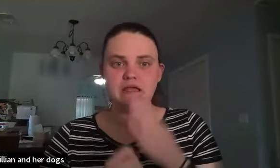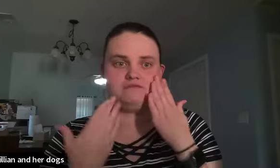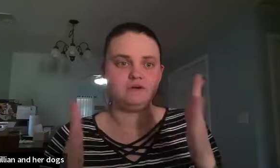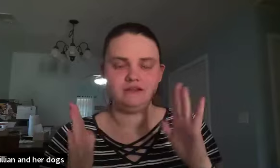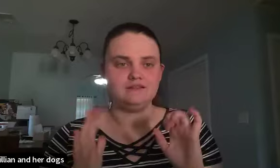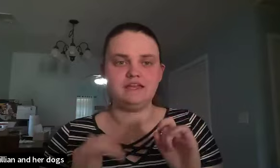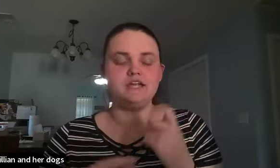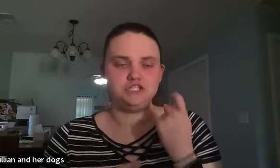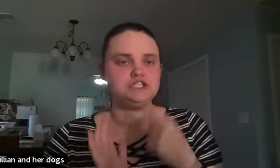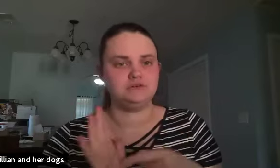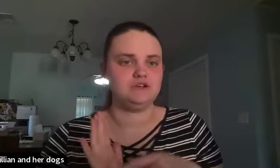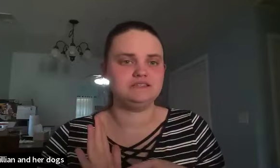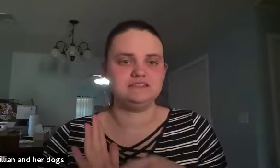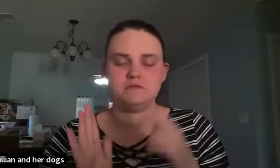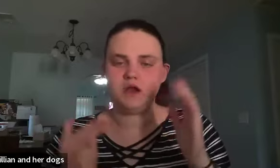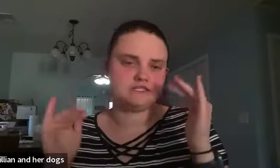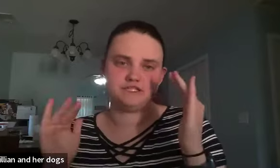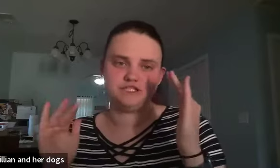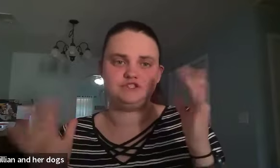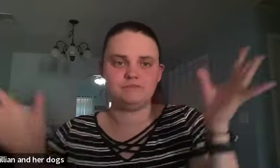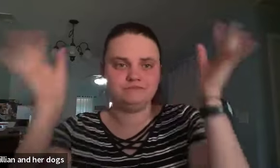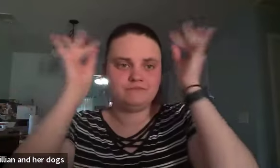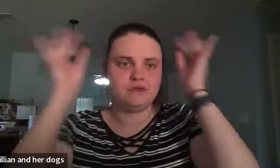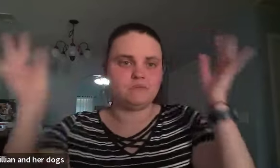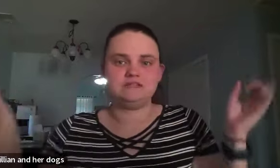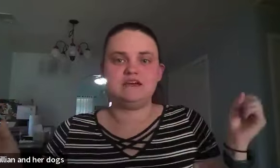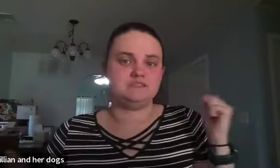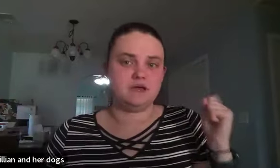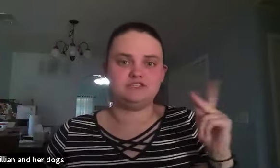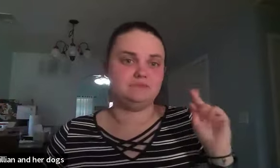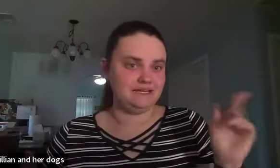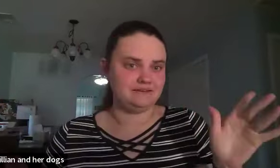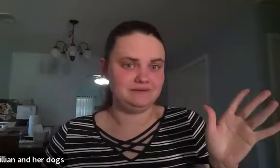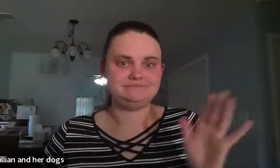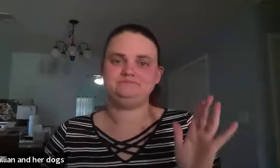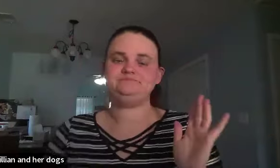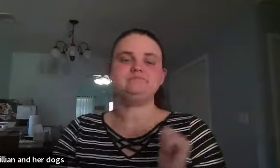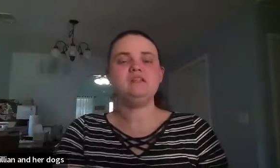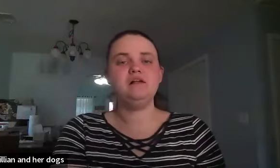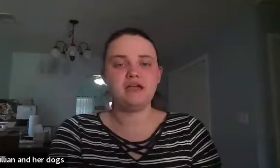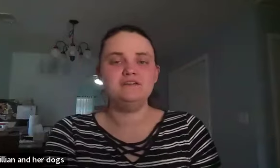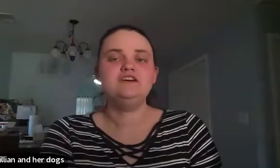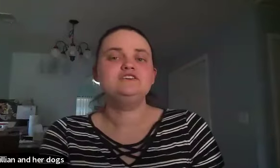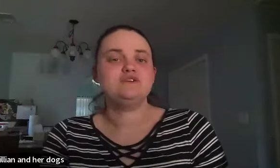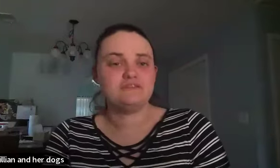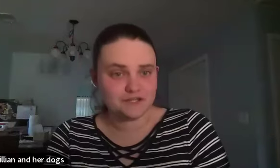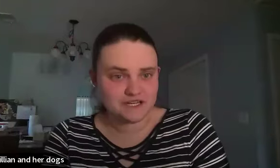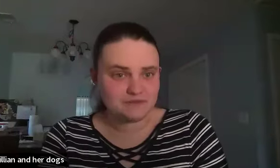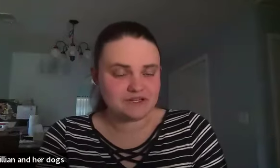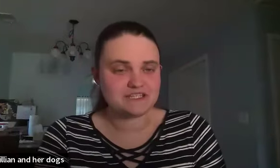like, I have no idea. Like, I just showed you guys this. I'm not expecting you to memorize and have this mastered immediately. Okay, so our first number is